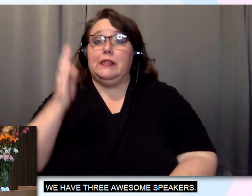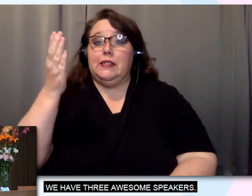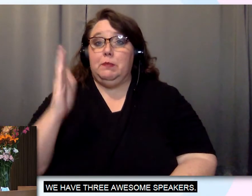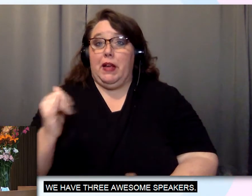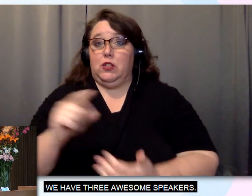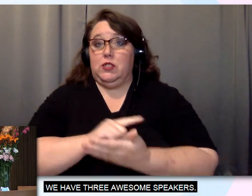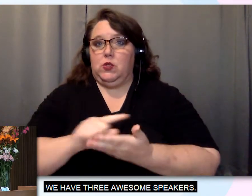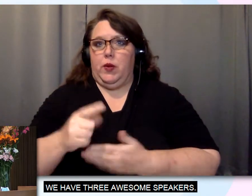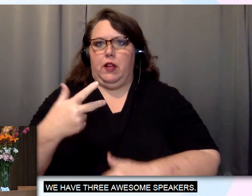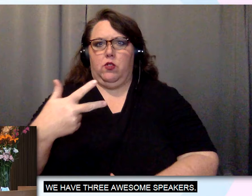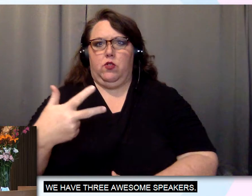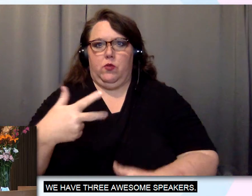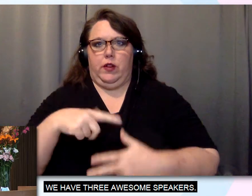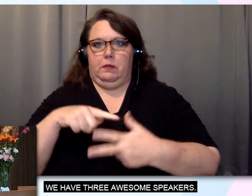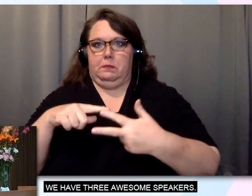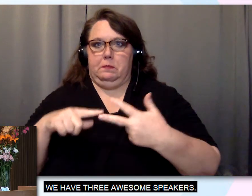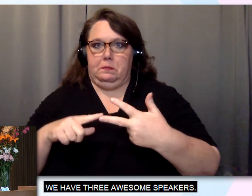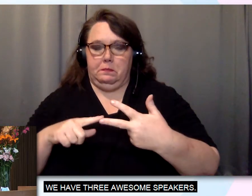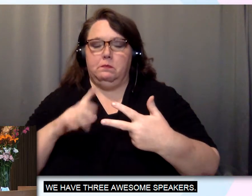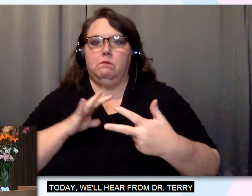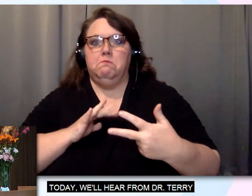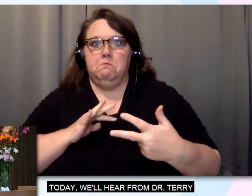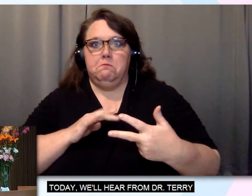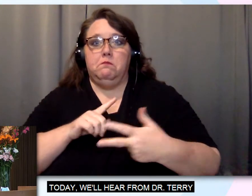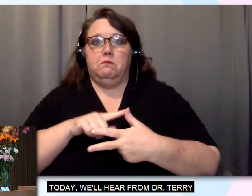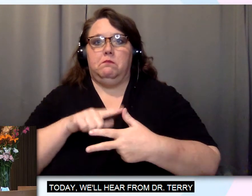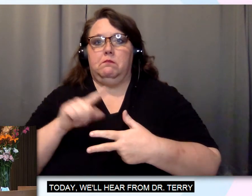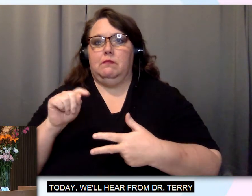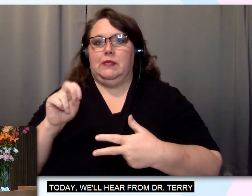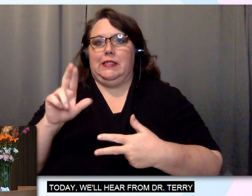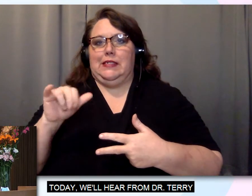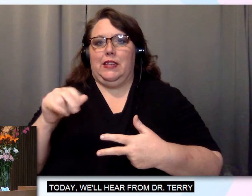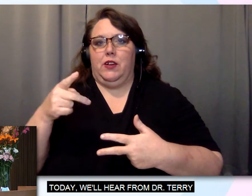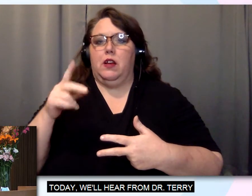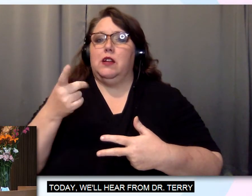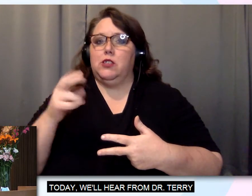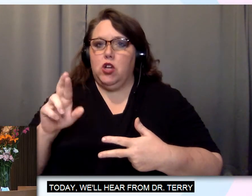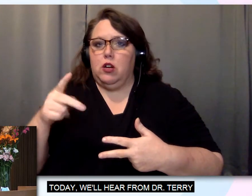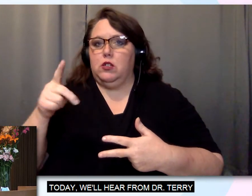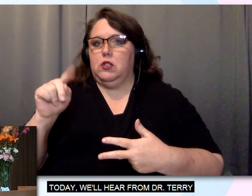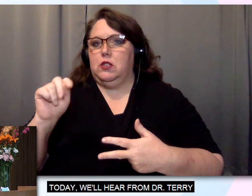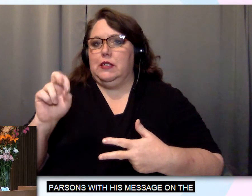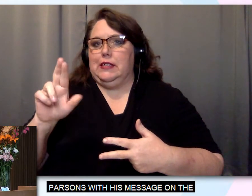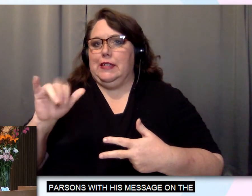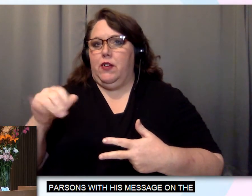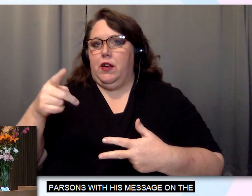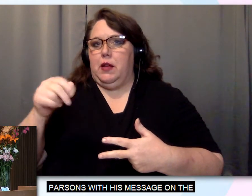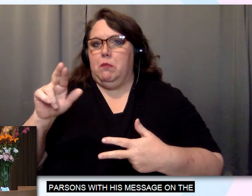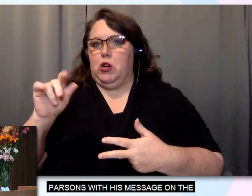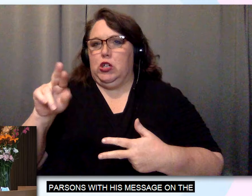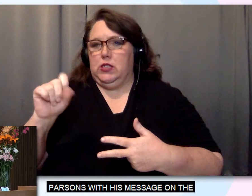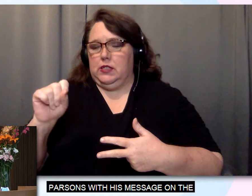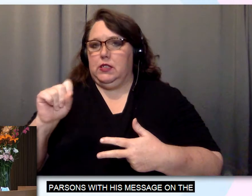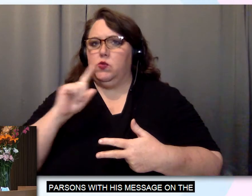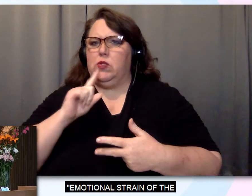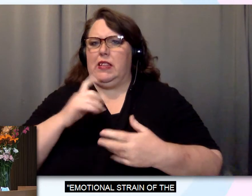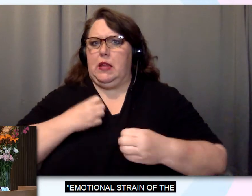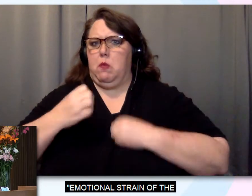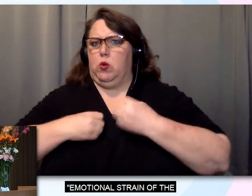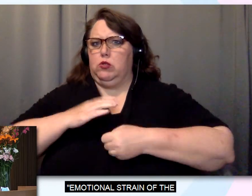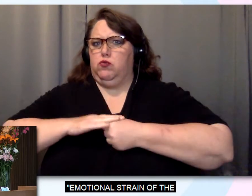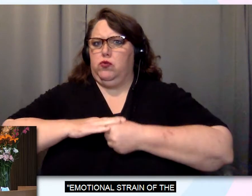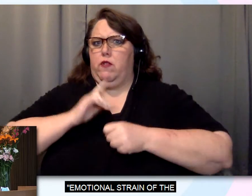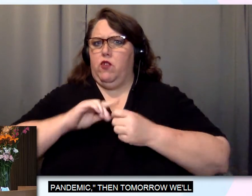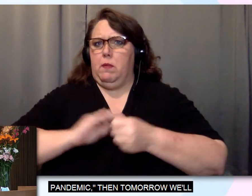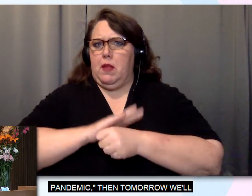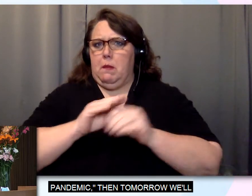We have three awesome speakers. Today we'll hear from Dr. Terry Parsons with his message on the emotional strain of the